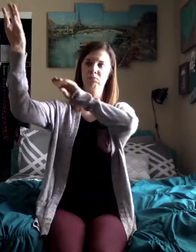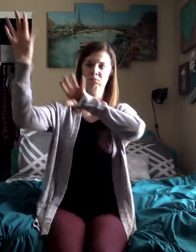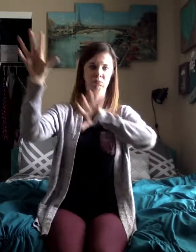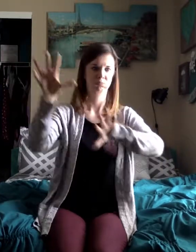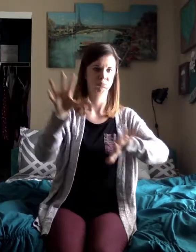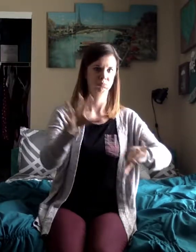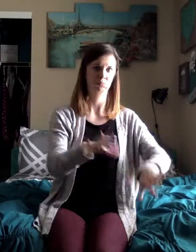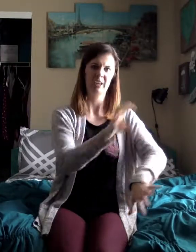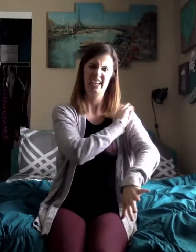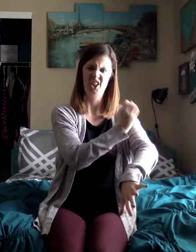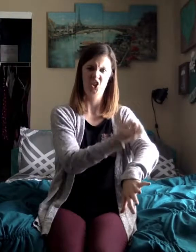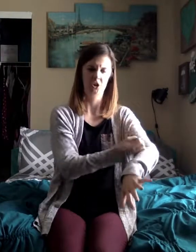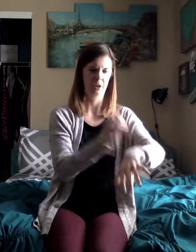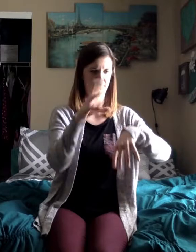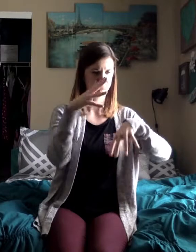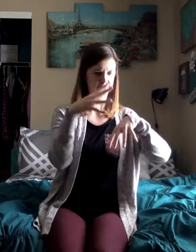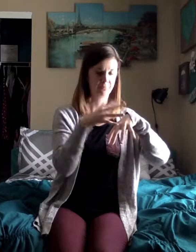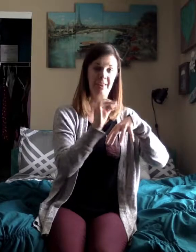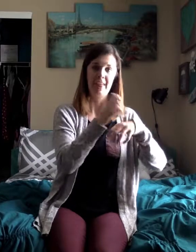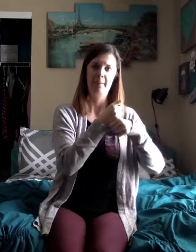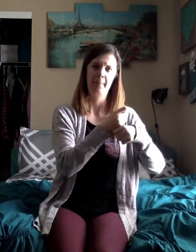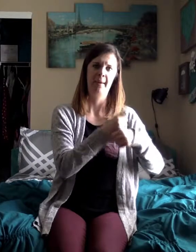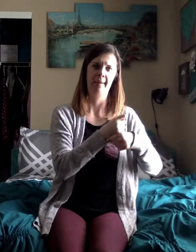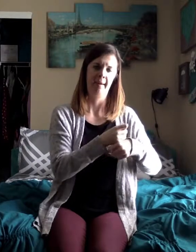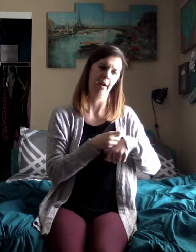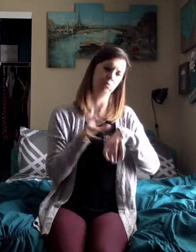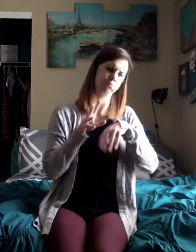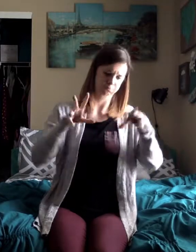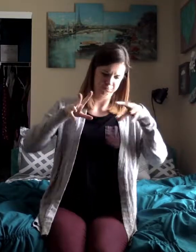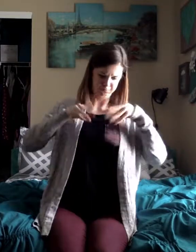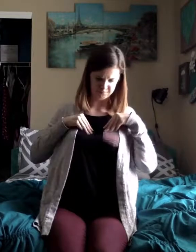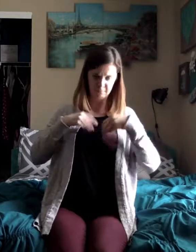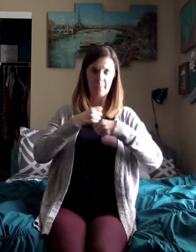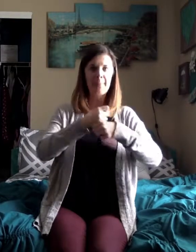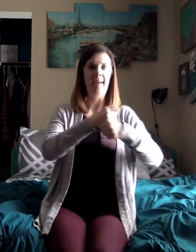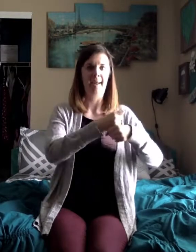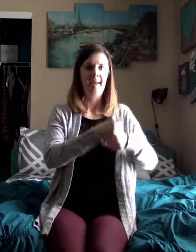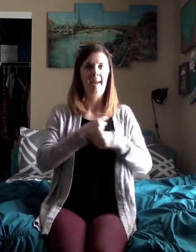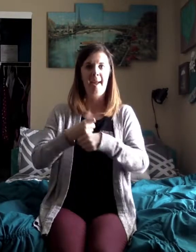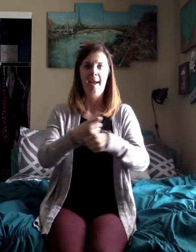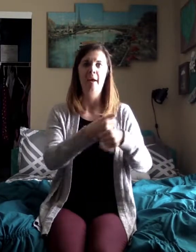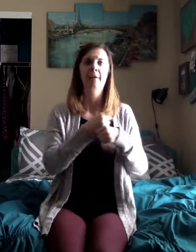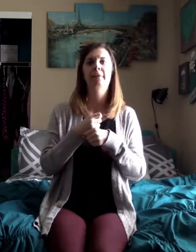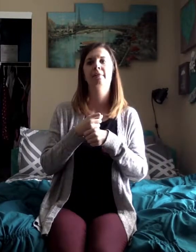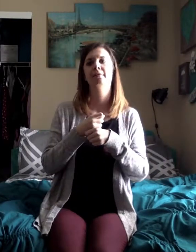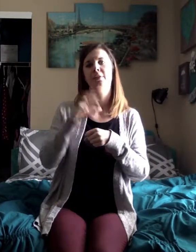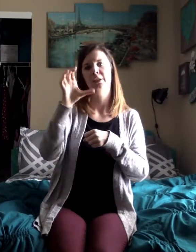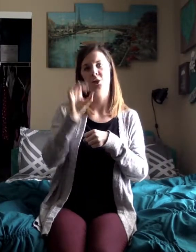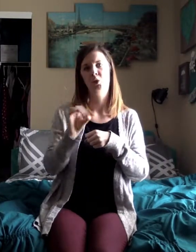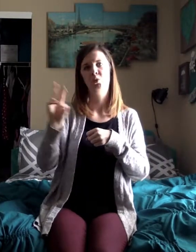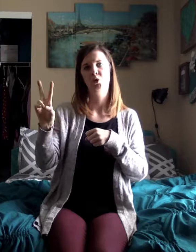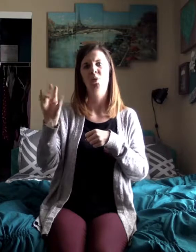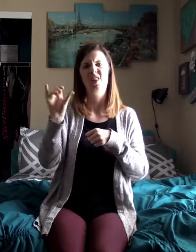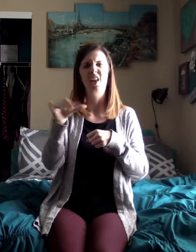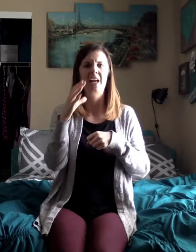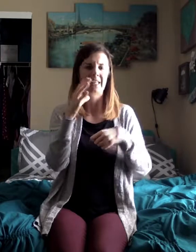chlorophyll, and the plant uses that energy to convert carbon dioxide, which enters through the little holes in the leaves that we talked about in